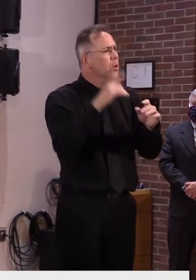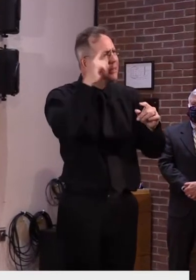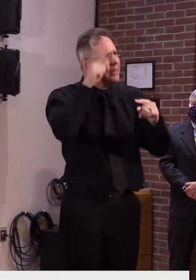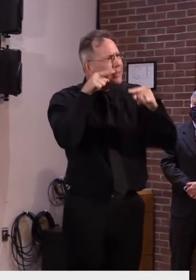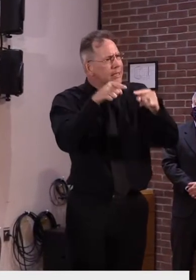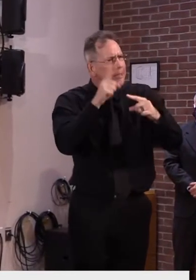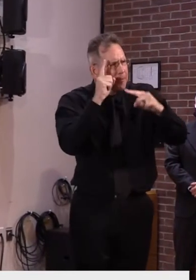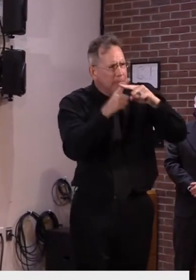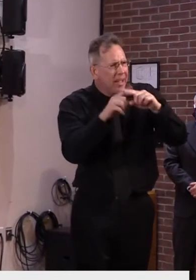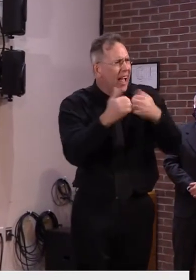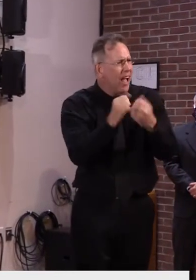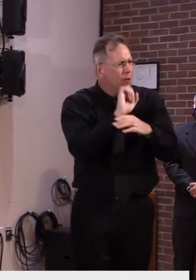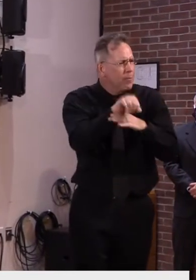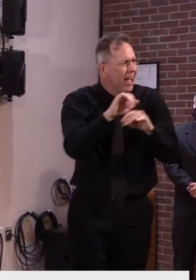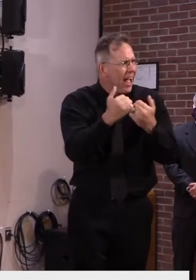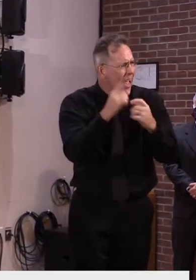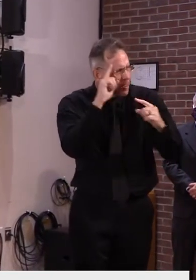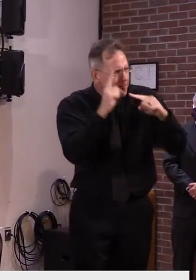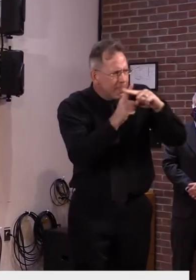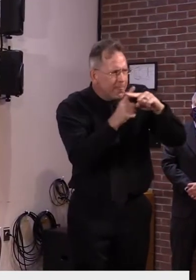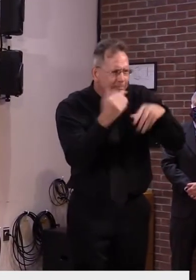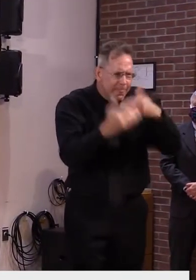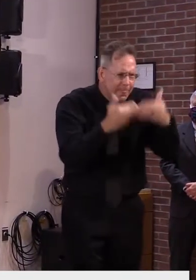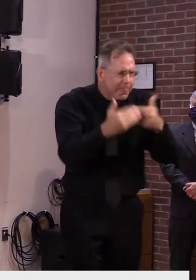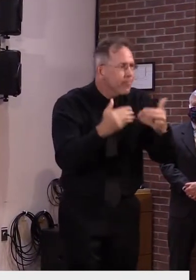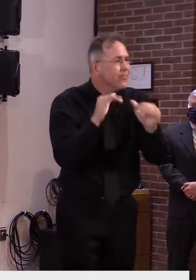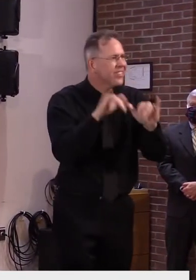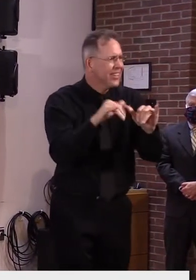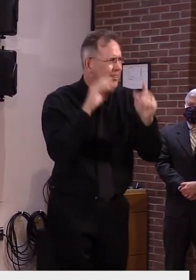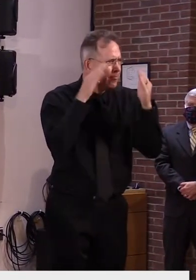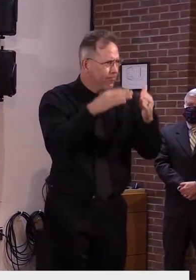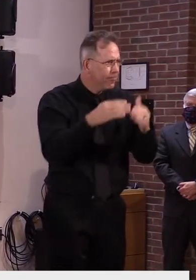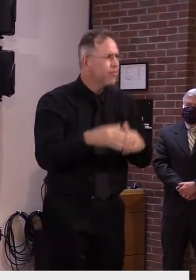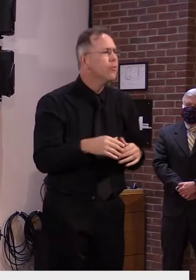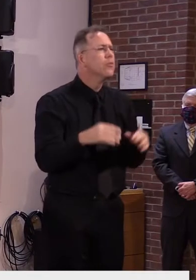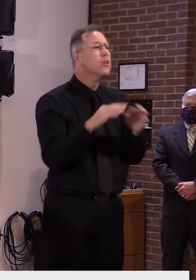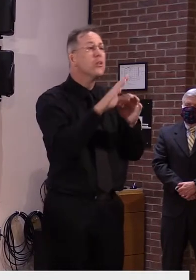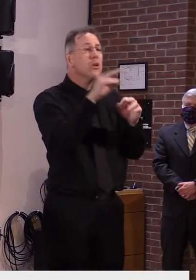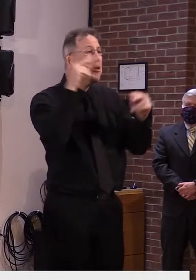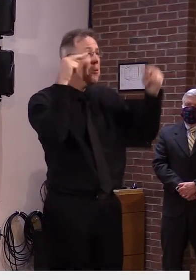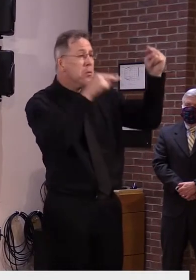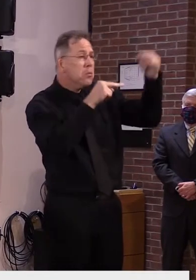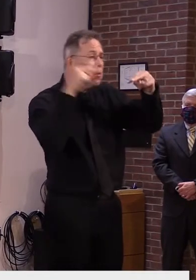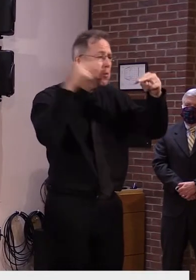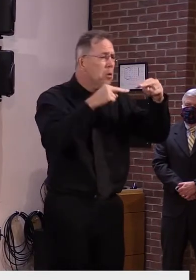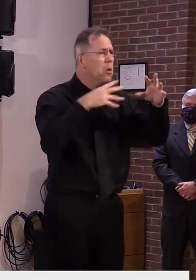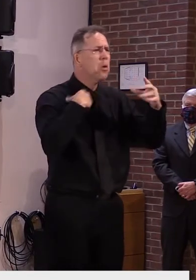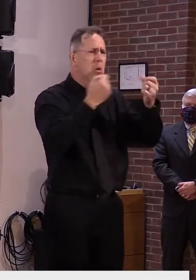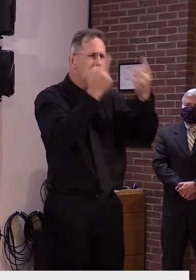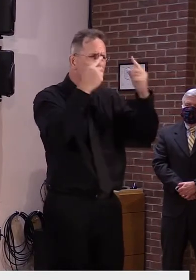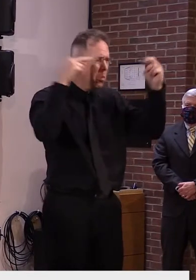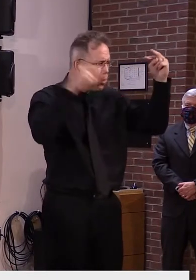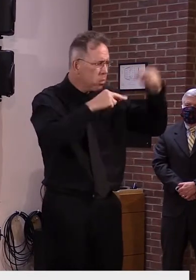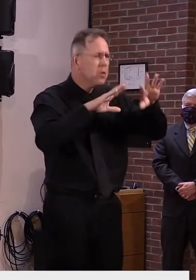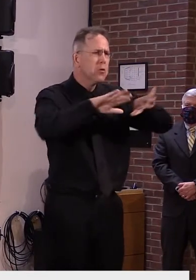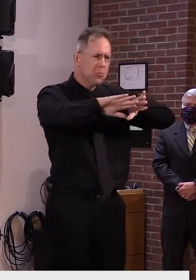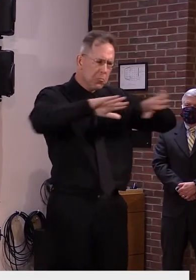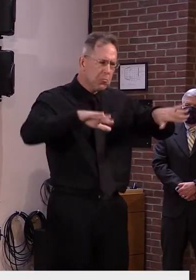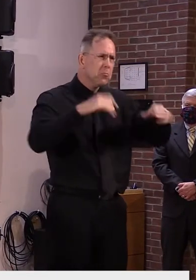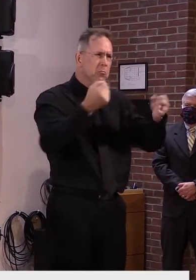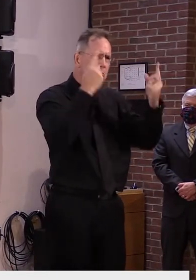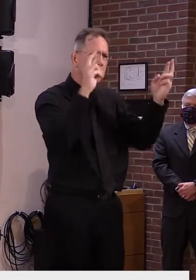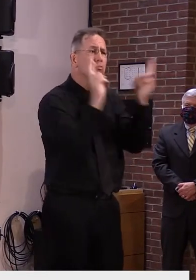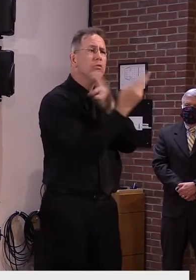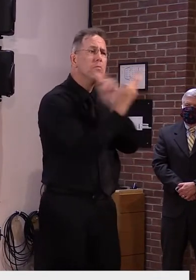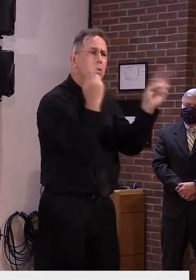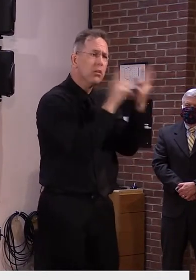and perspectives to the table. Let's listen to and learn from each other. And above all else, even